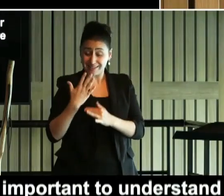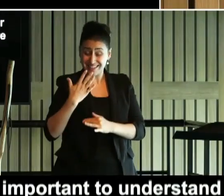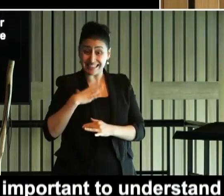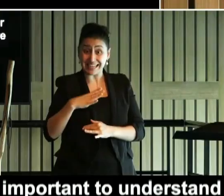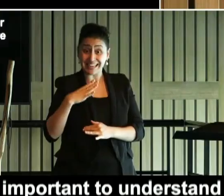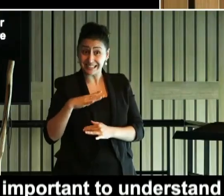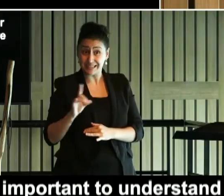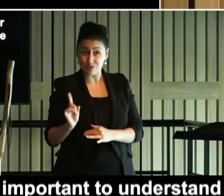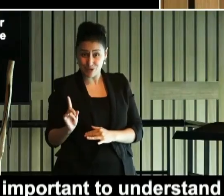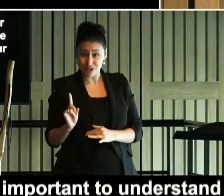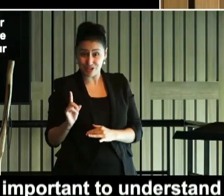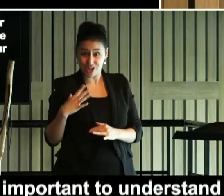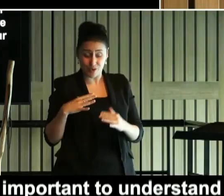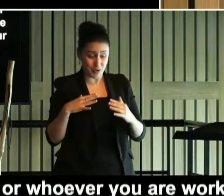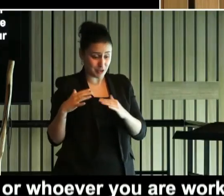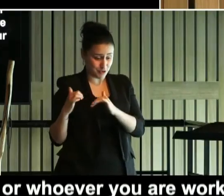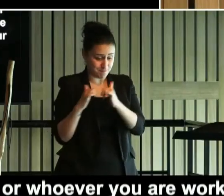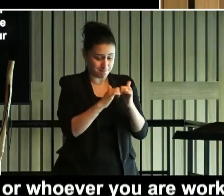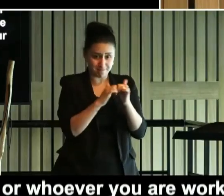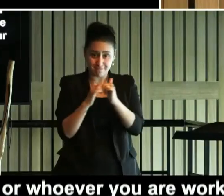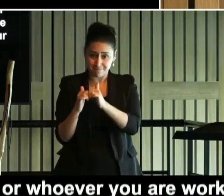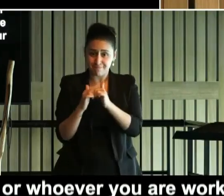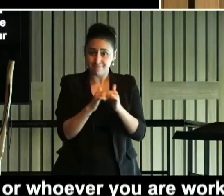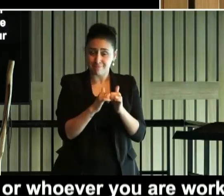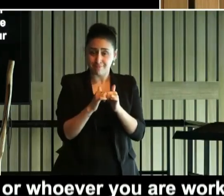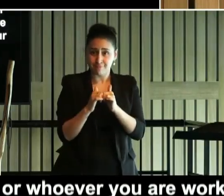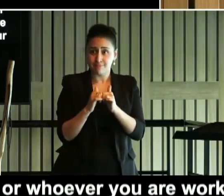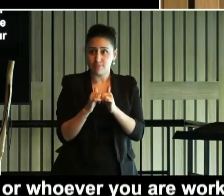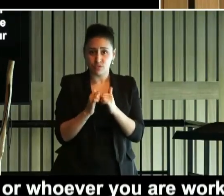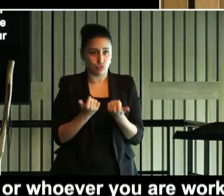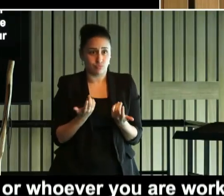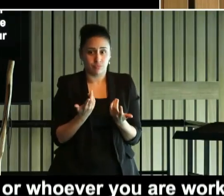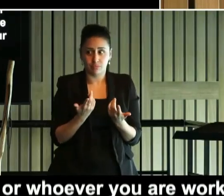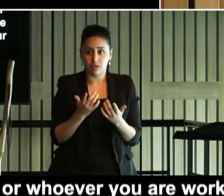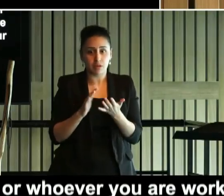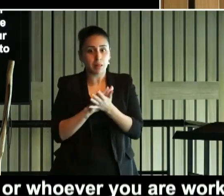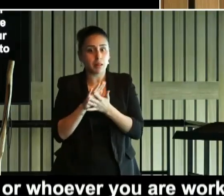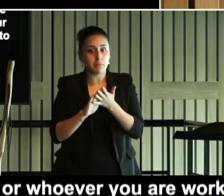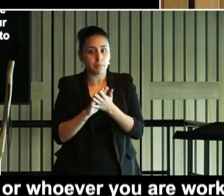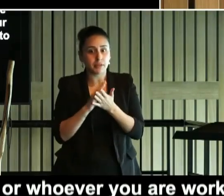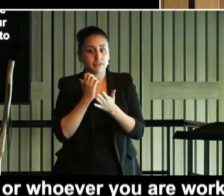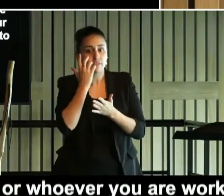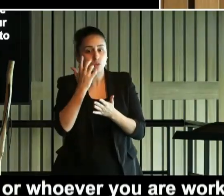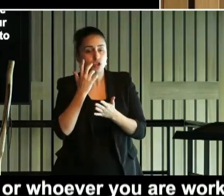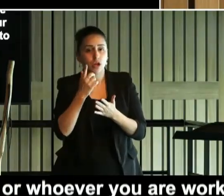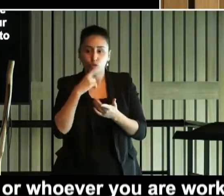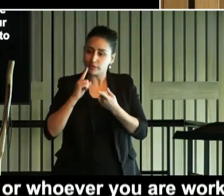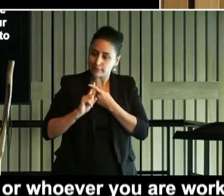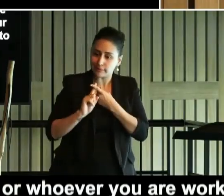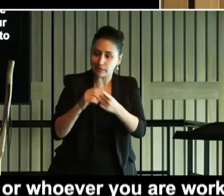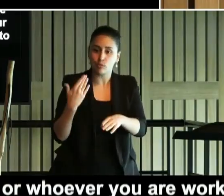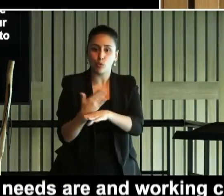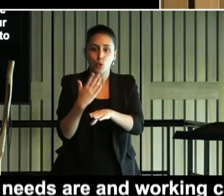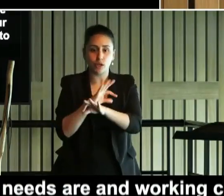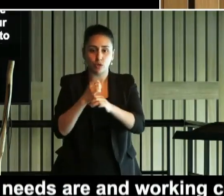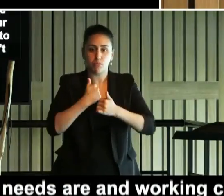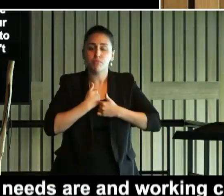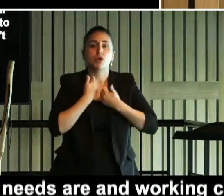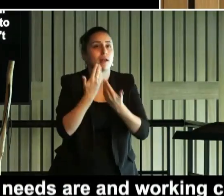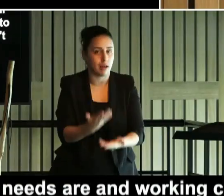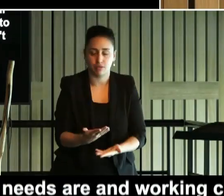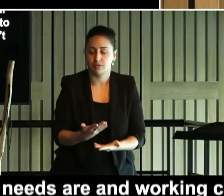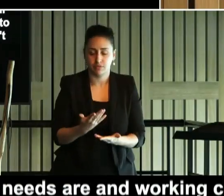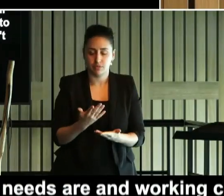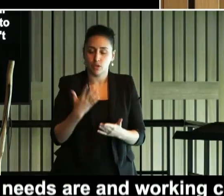working collaboratively to also address that so that disabled leaders don't burn out and they have equal opportunities,